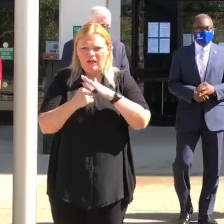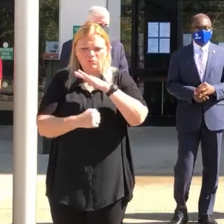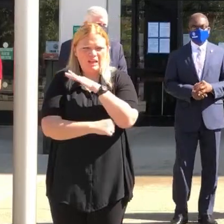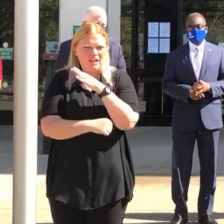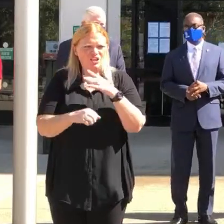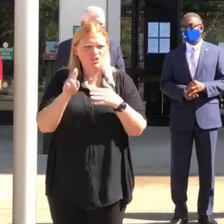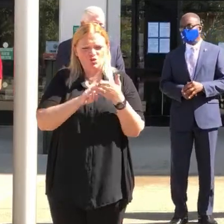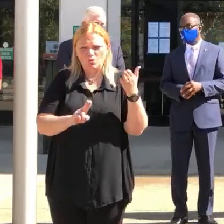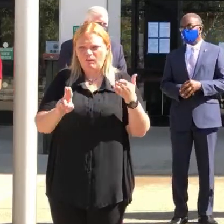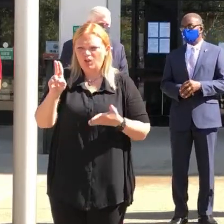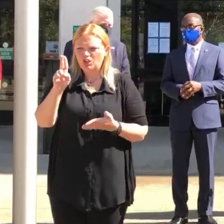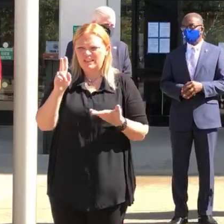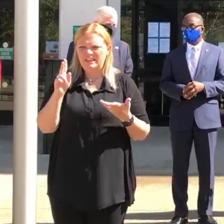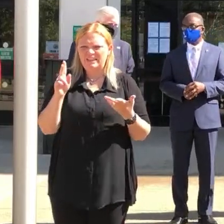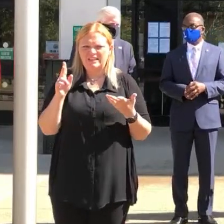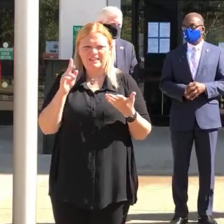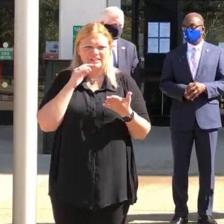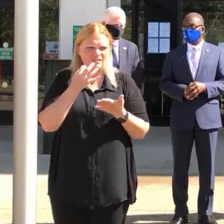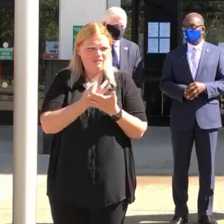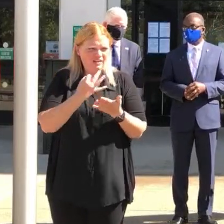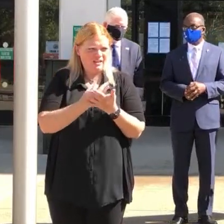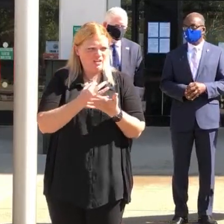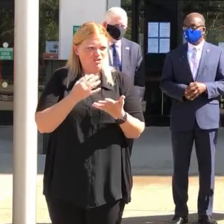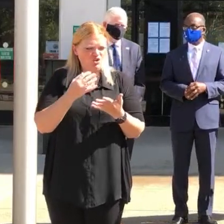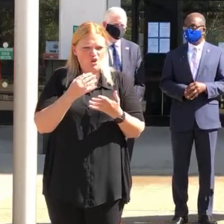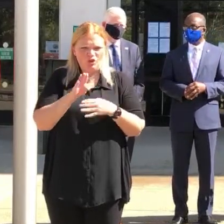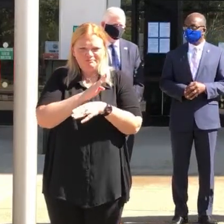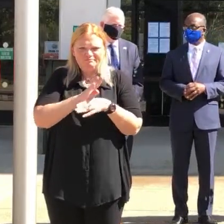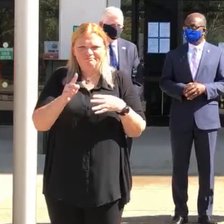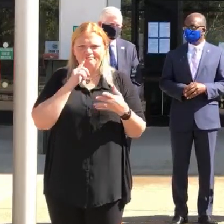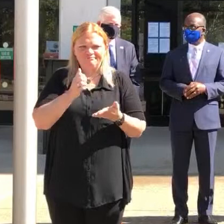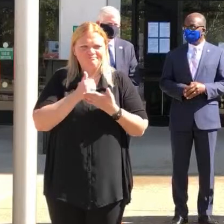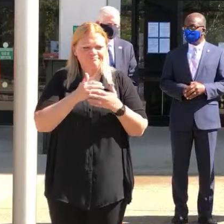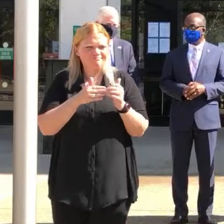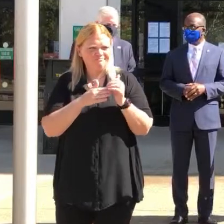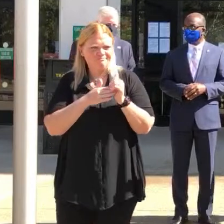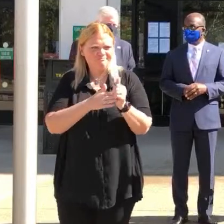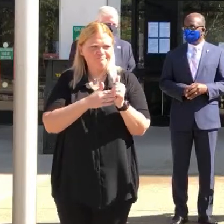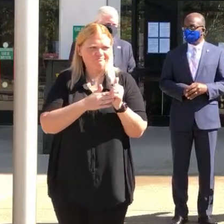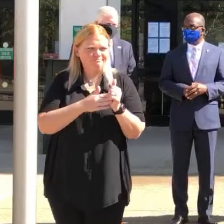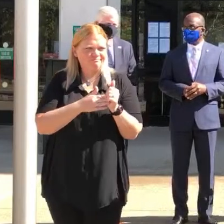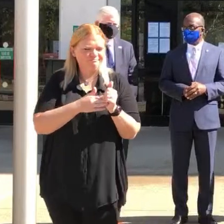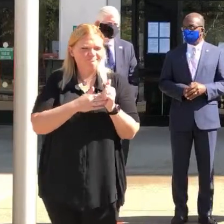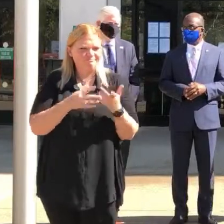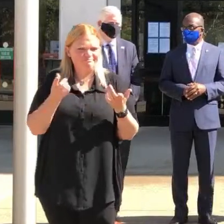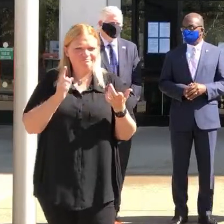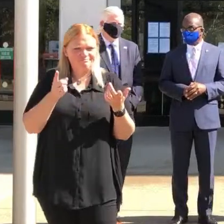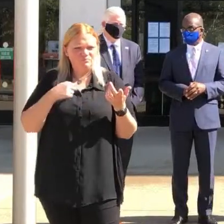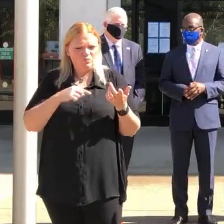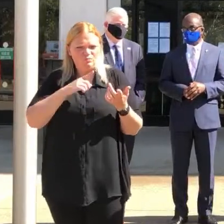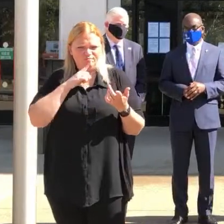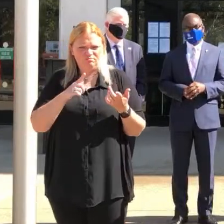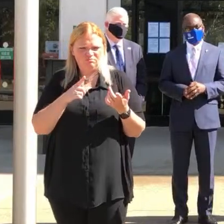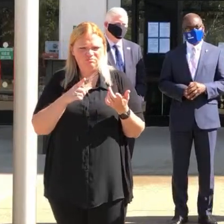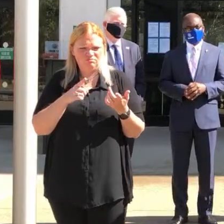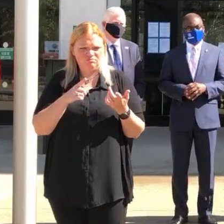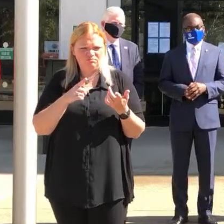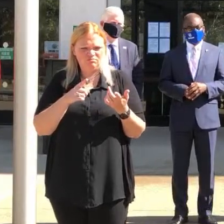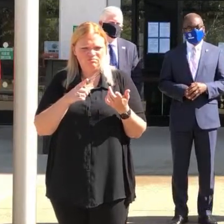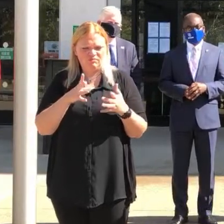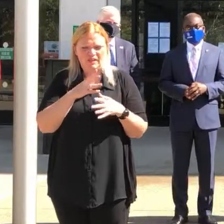we have universities, we have financial institutions who help guide where we are and